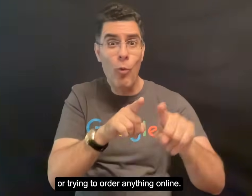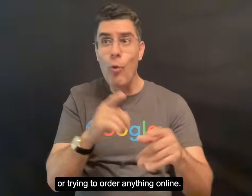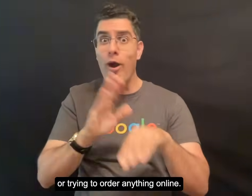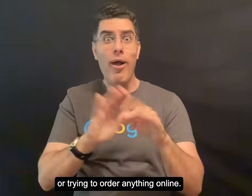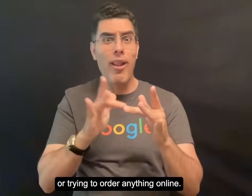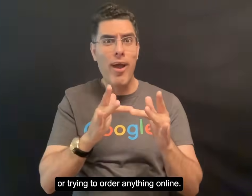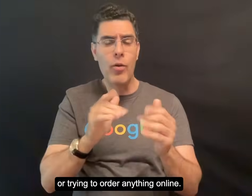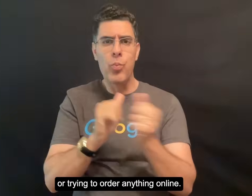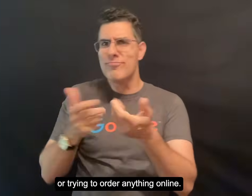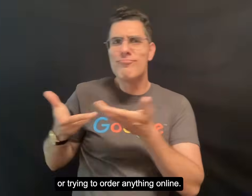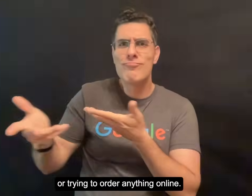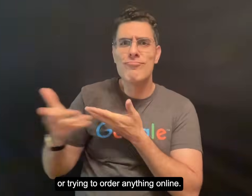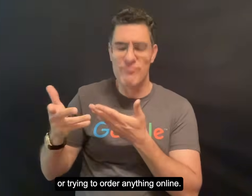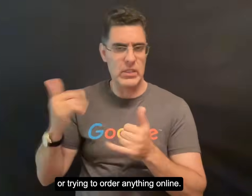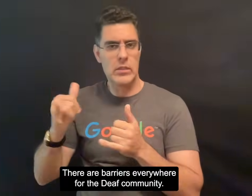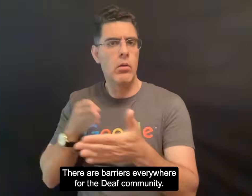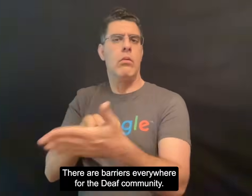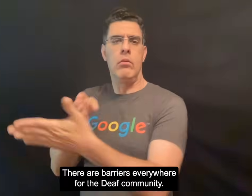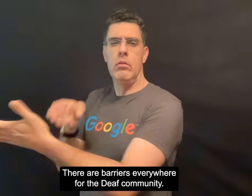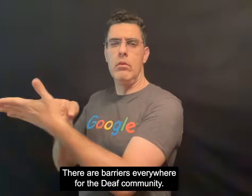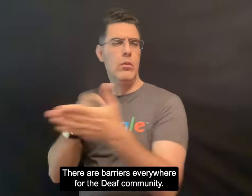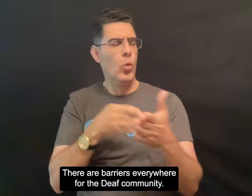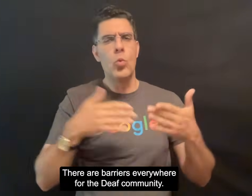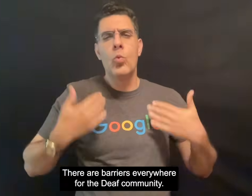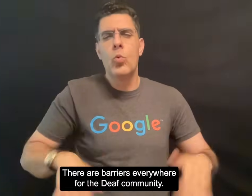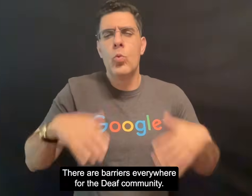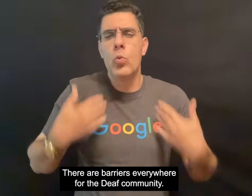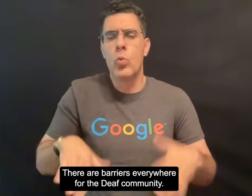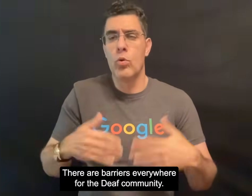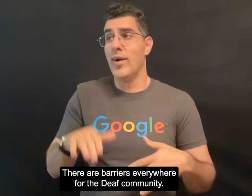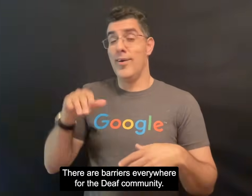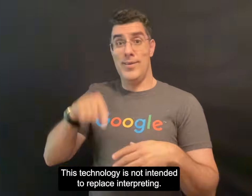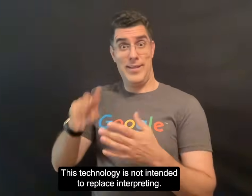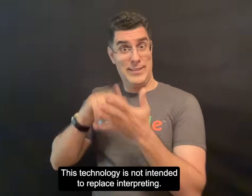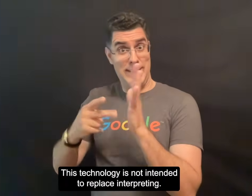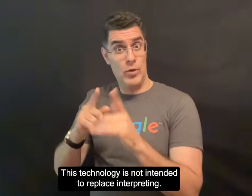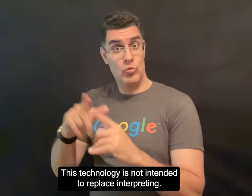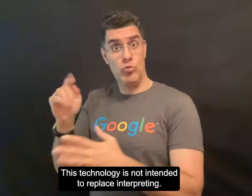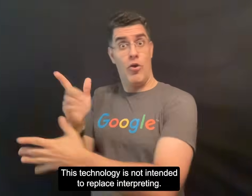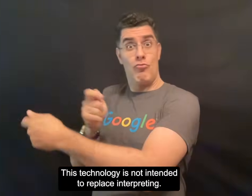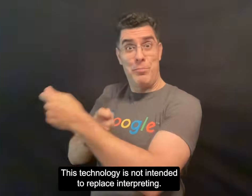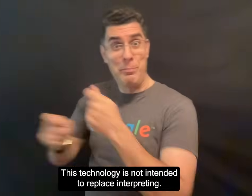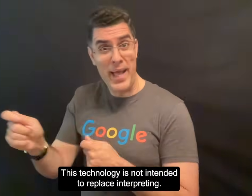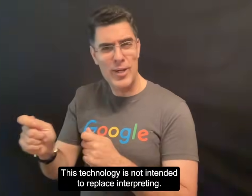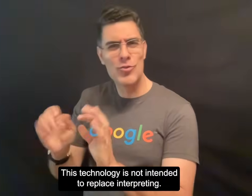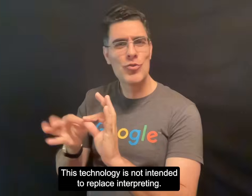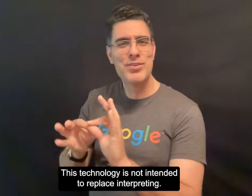We're trying to order anything online. There are barriers everywhere for the Deaf community. This technology is not intended to